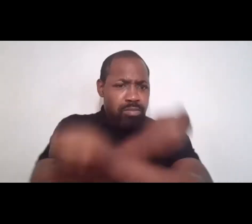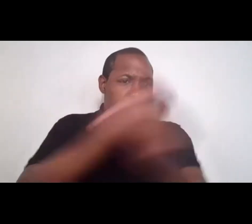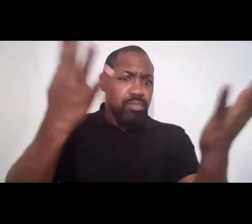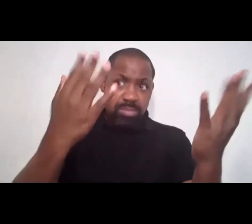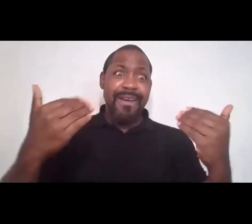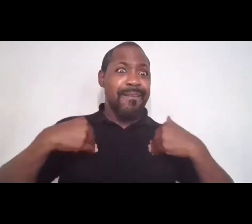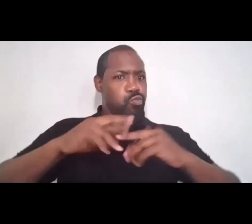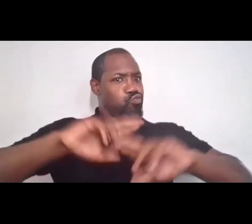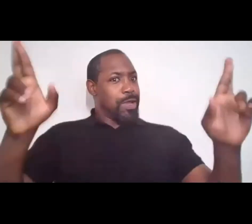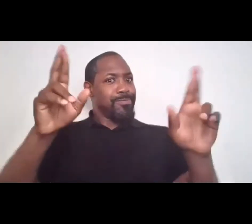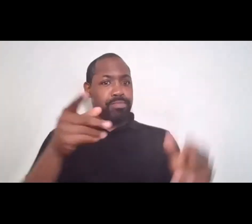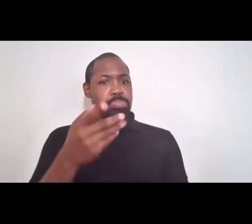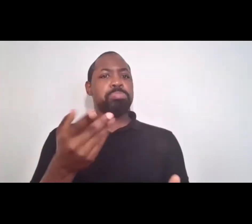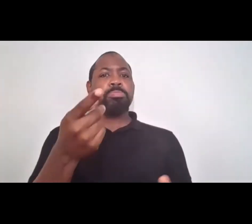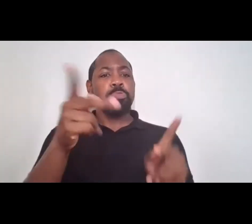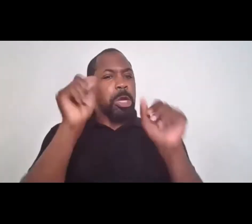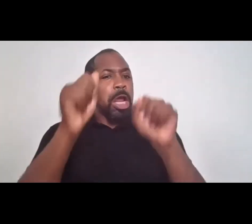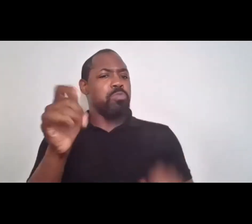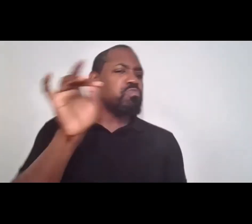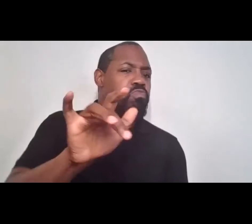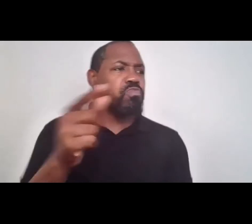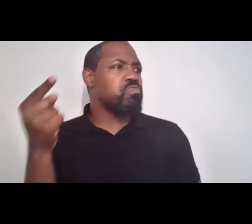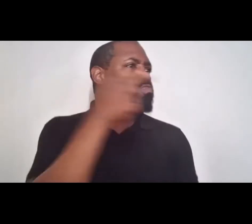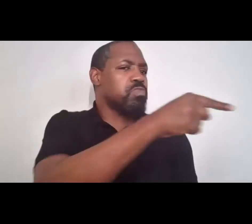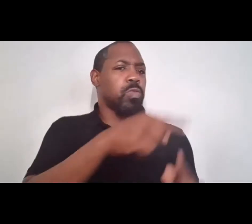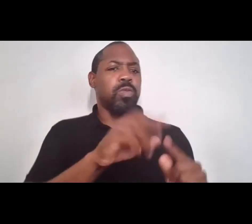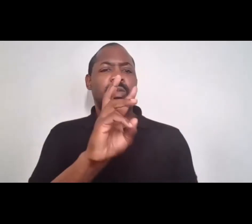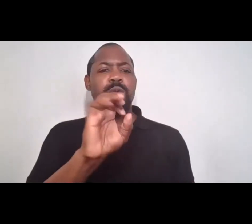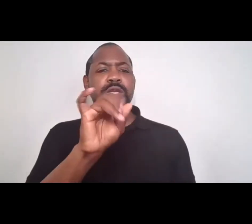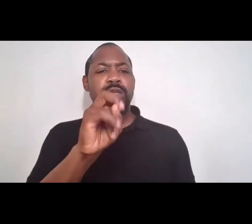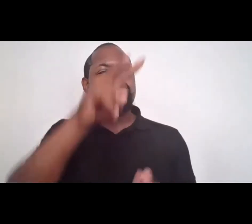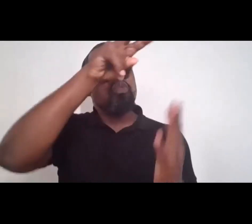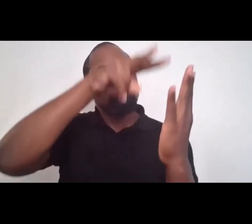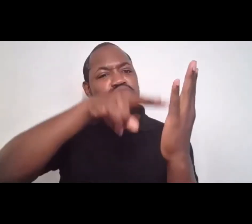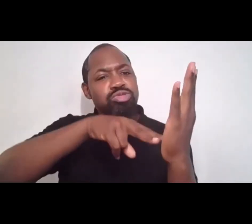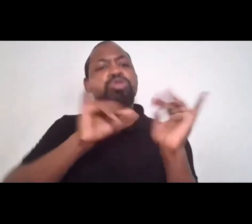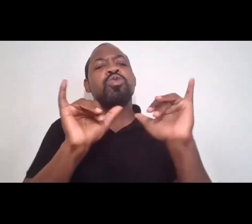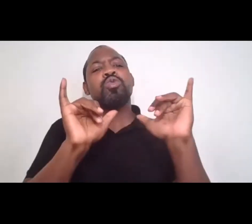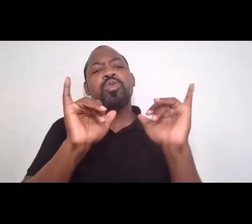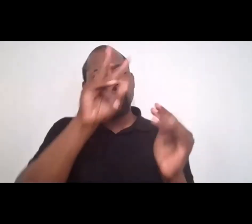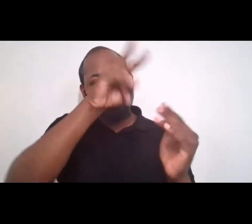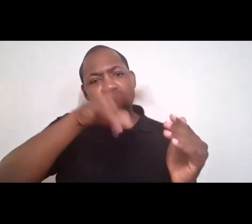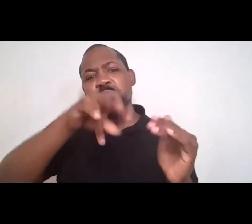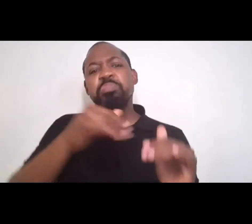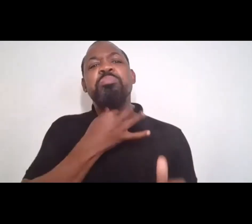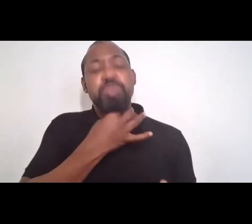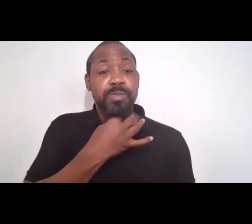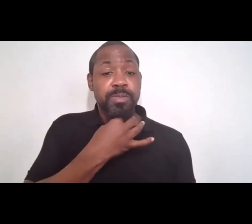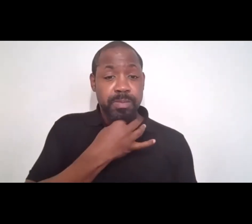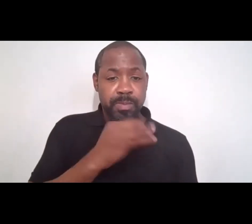And so that information will be ready and available for individuals to go ahead and see on our website who the individuals are and